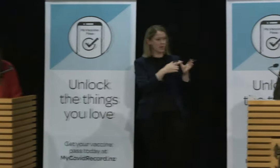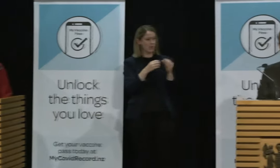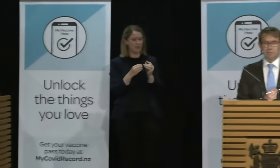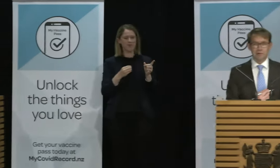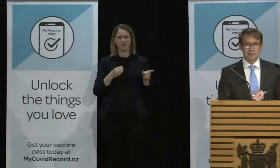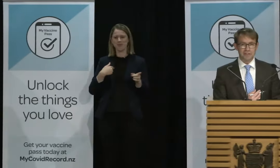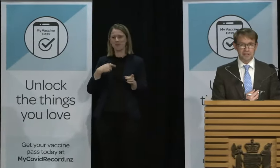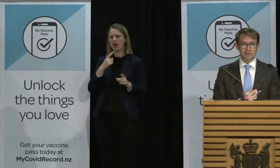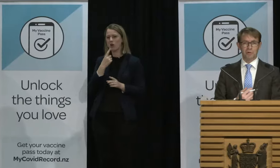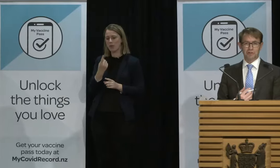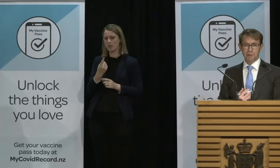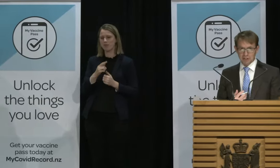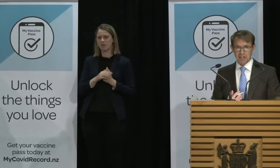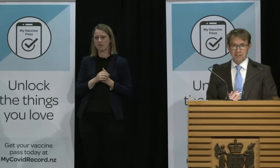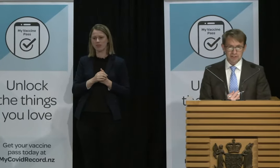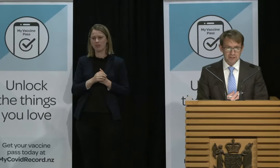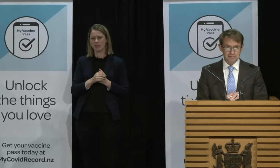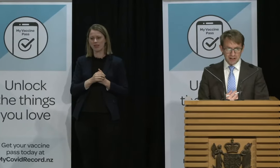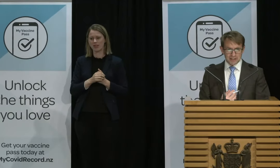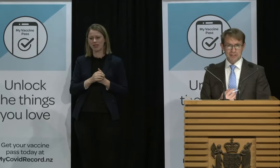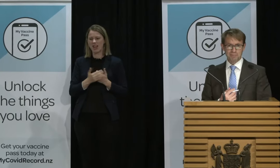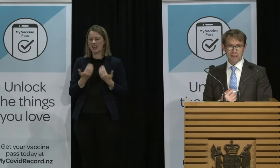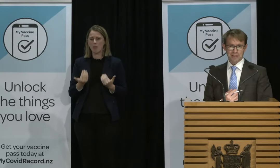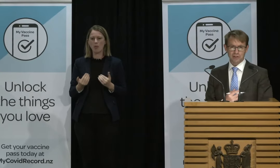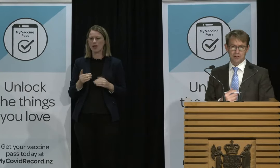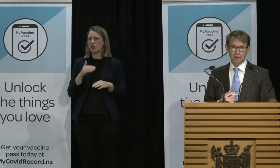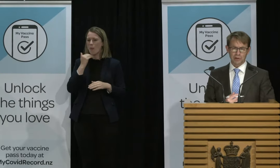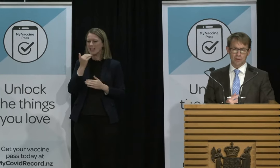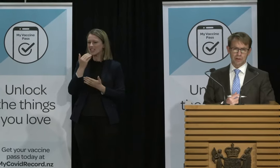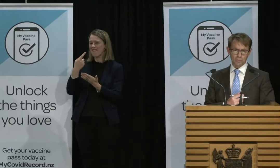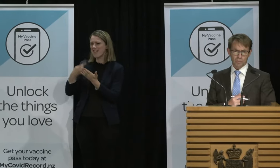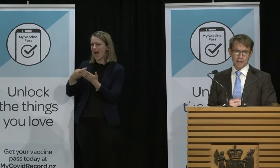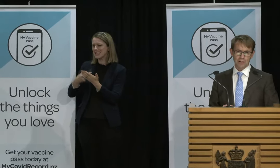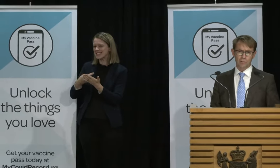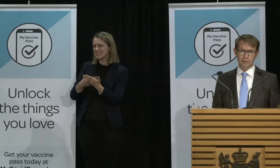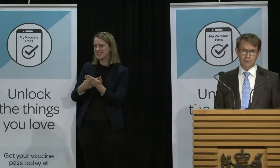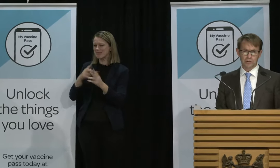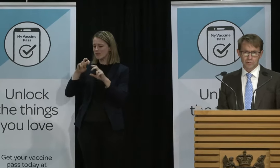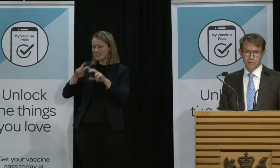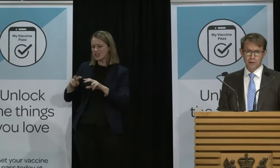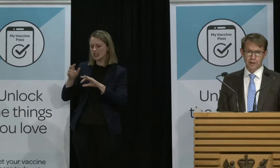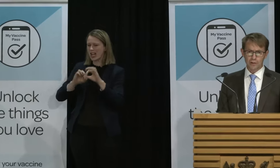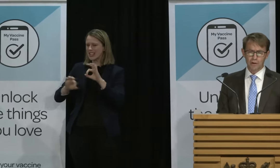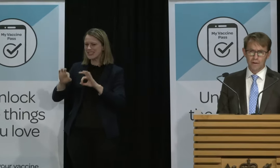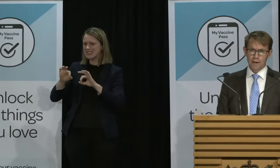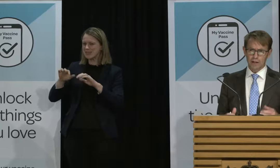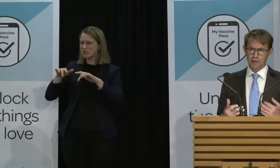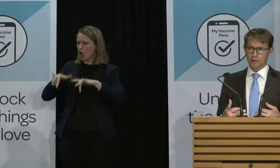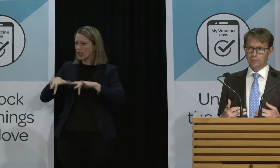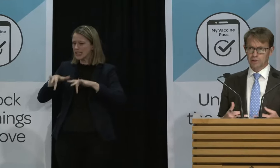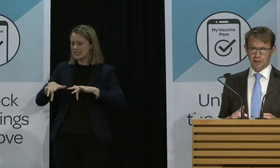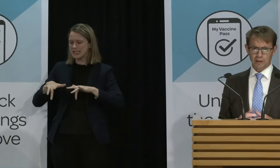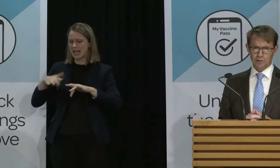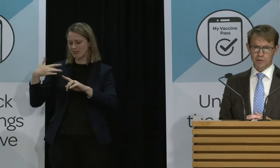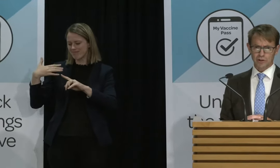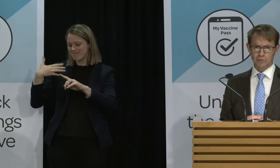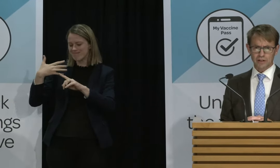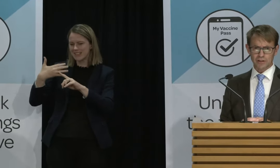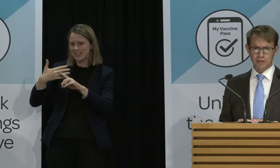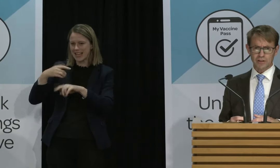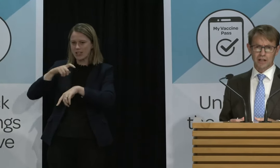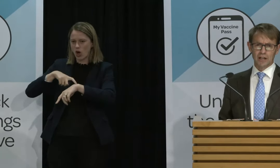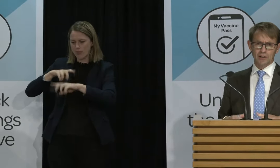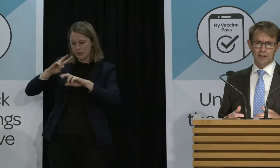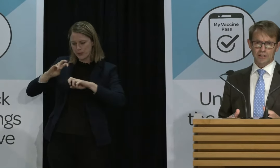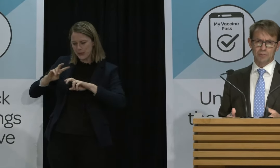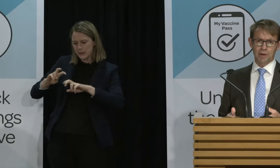my main comment would be there's more speculation than fact still on Omicron it will be another week or two before we know and I think of particular interest to